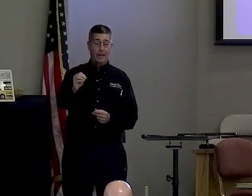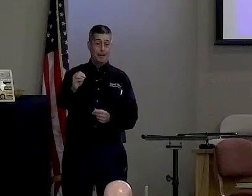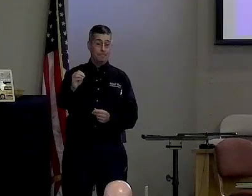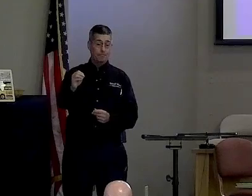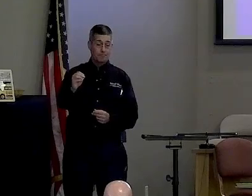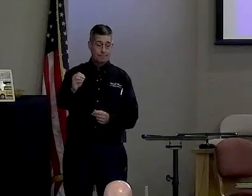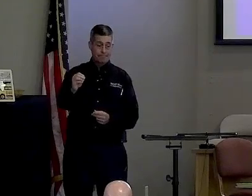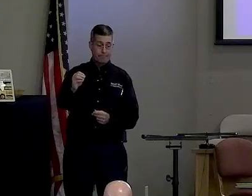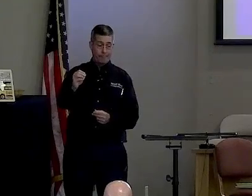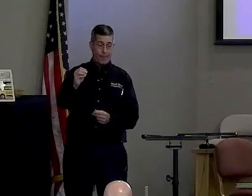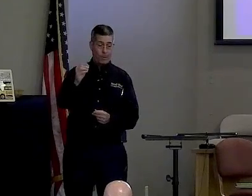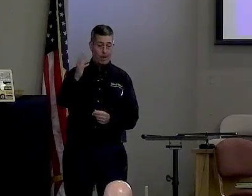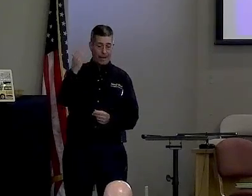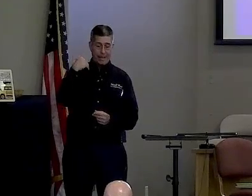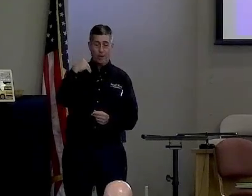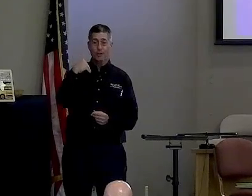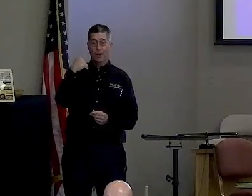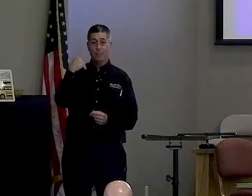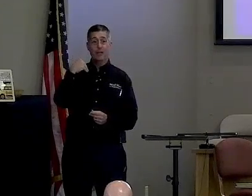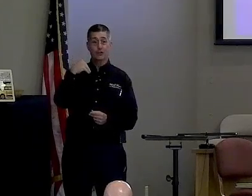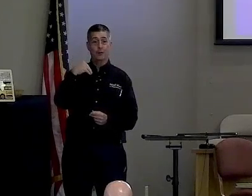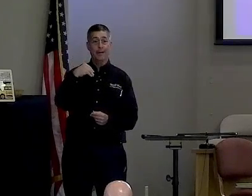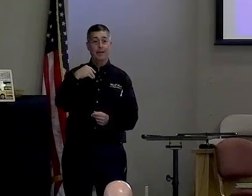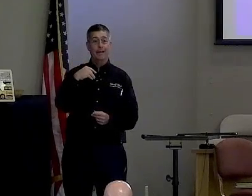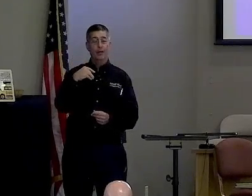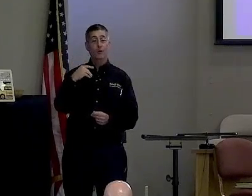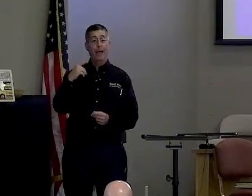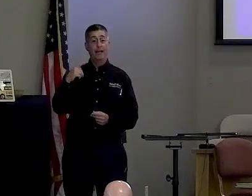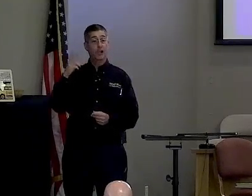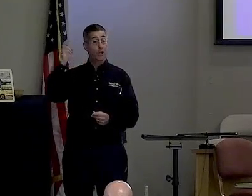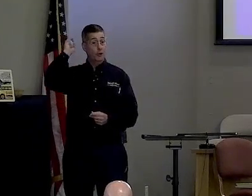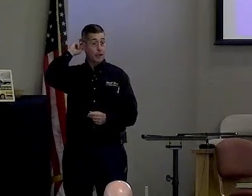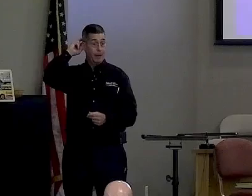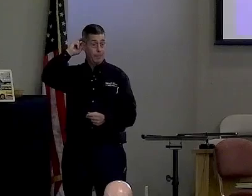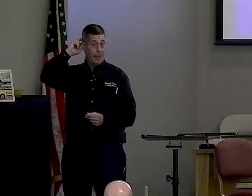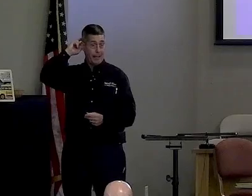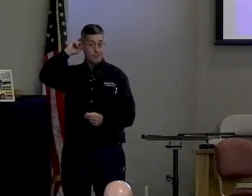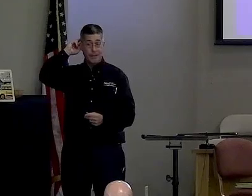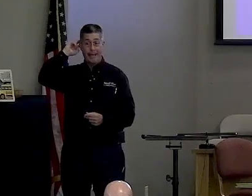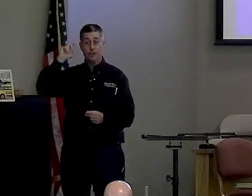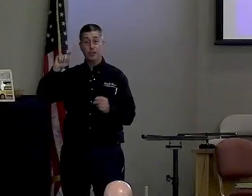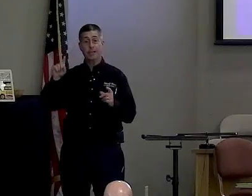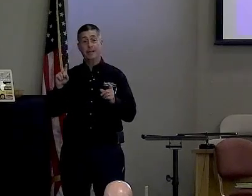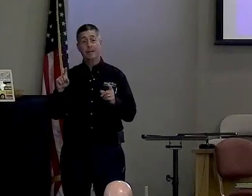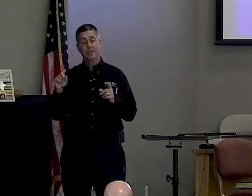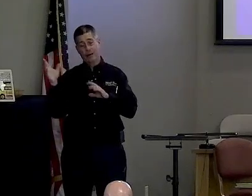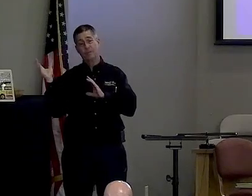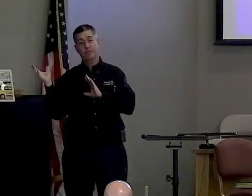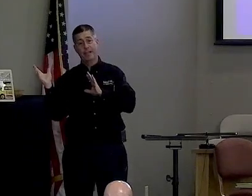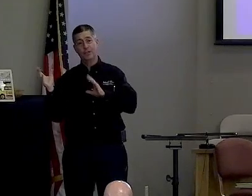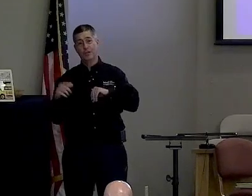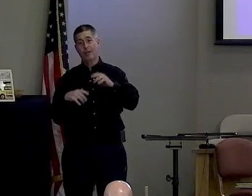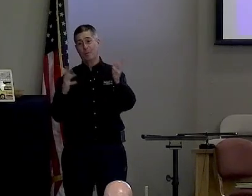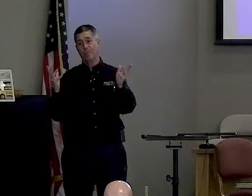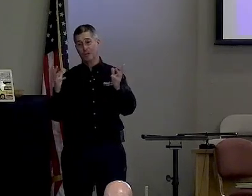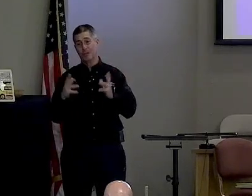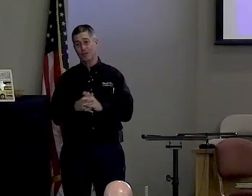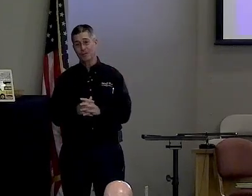lady in our ministry who has a cochlear implant, and she, her name is Vicki, she gave me permission to use this